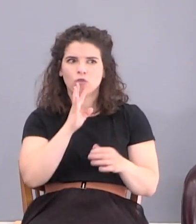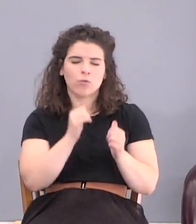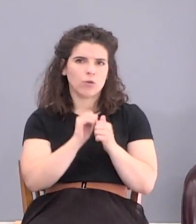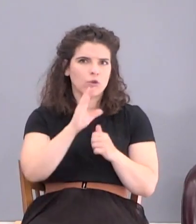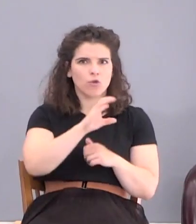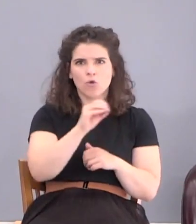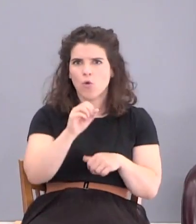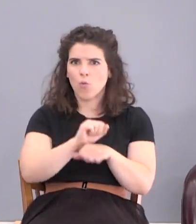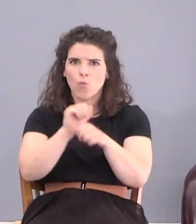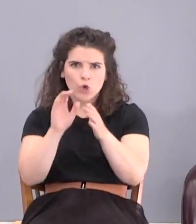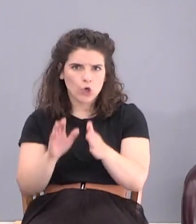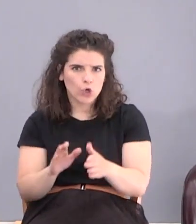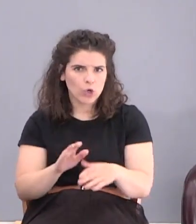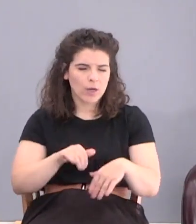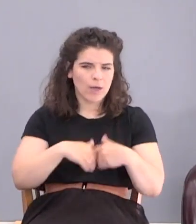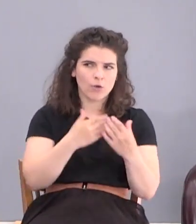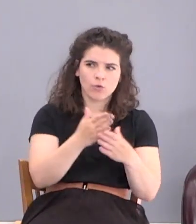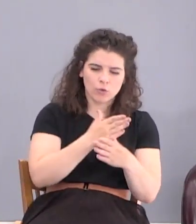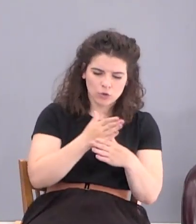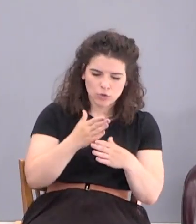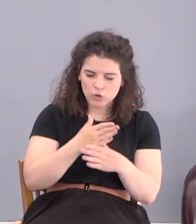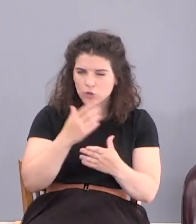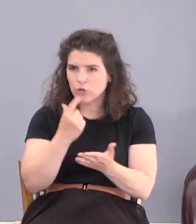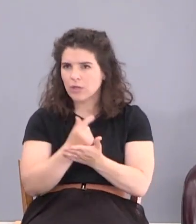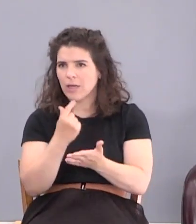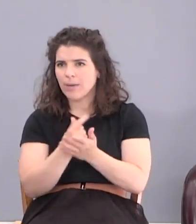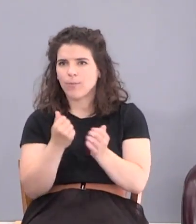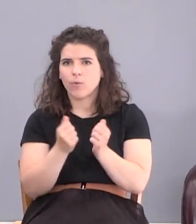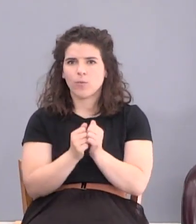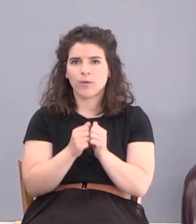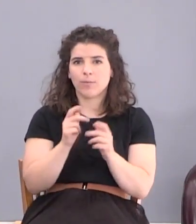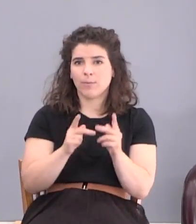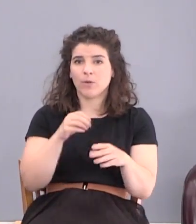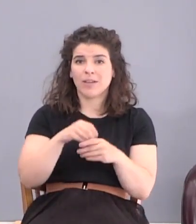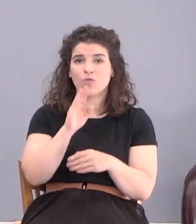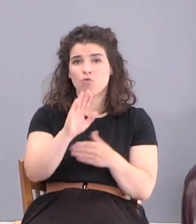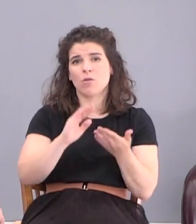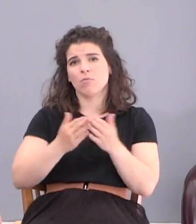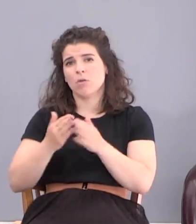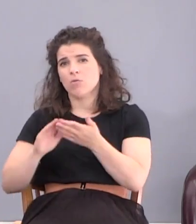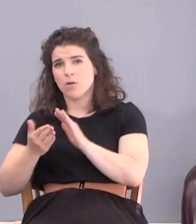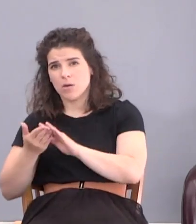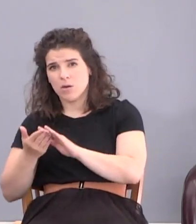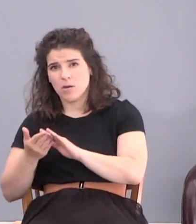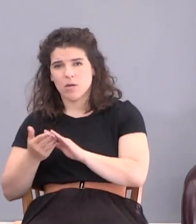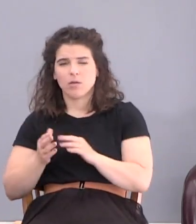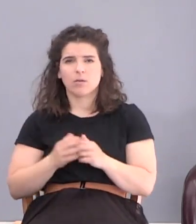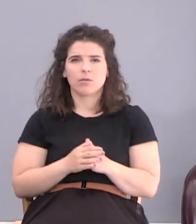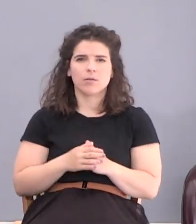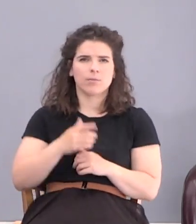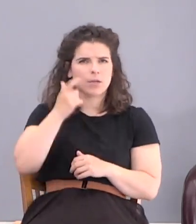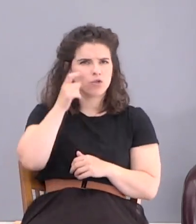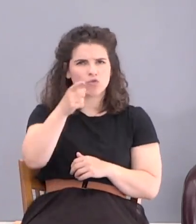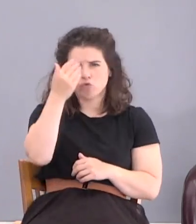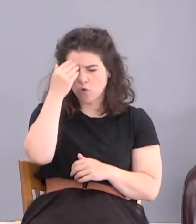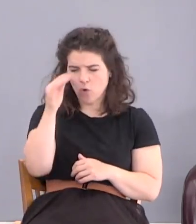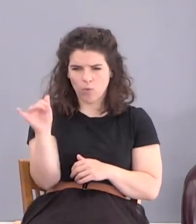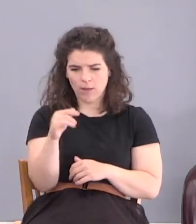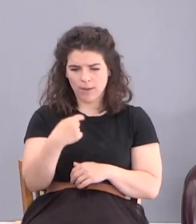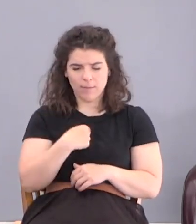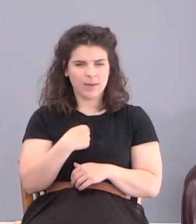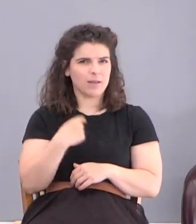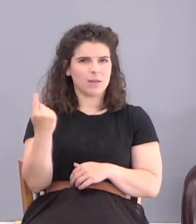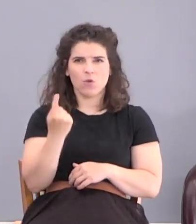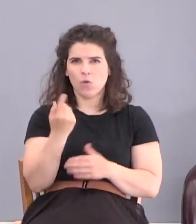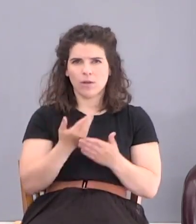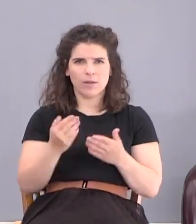coworkers, how you share the gospel with people in your community. Because You know, just like I know, the only thing that